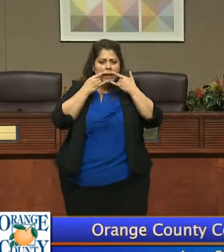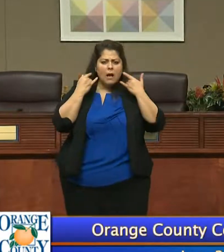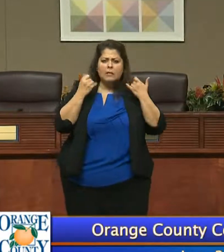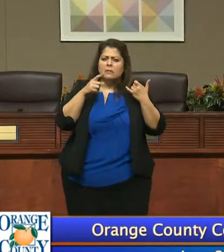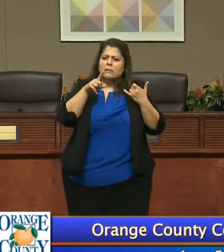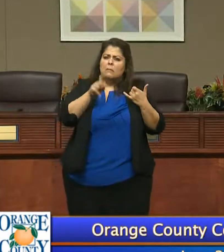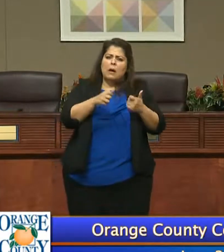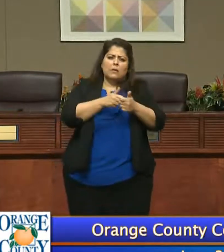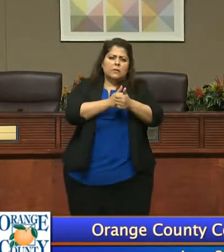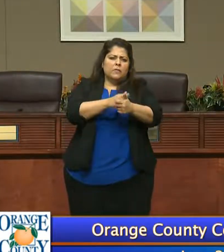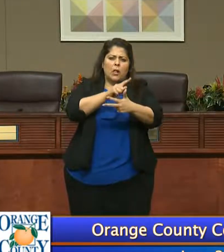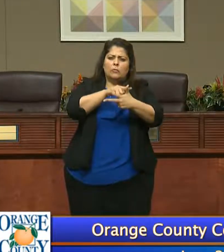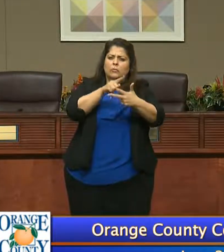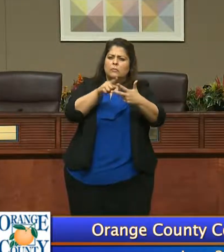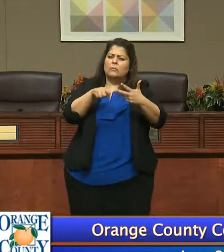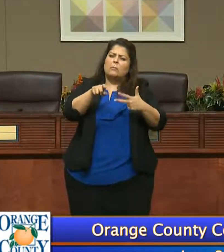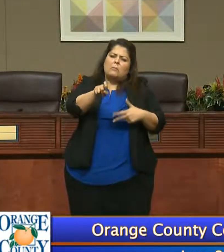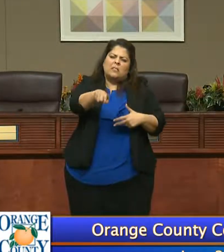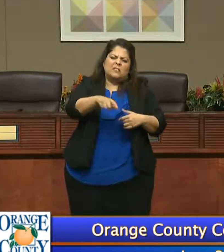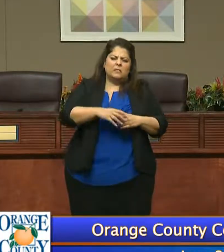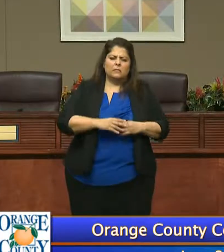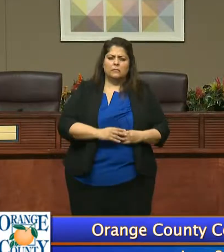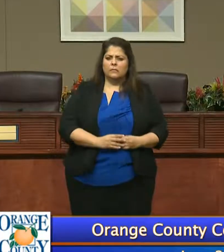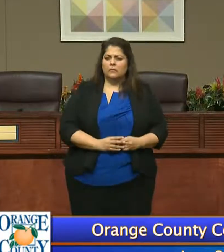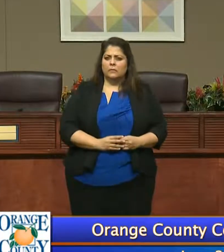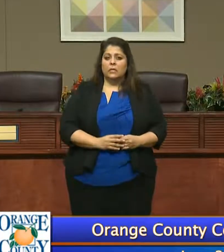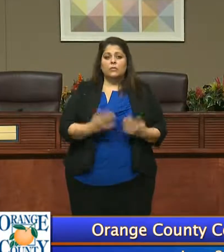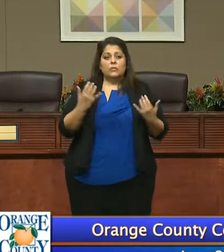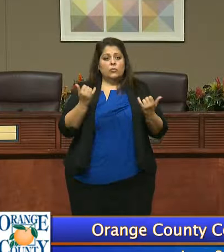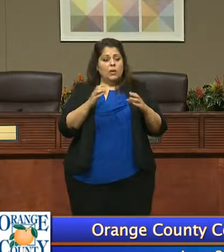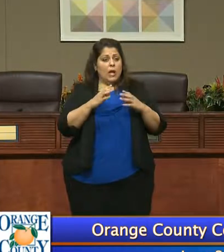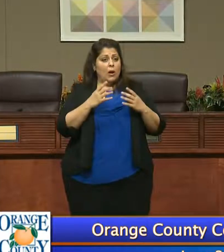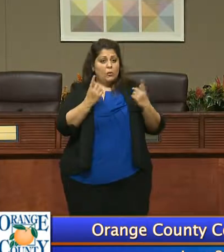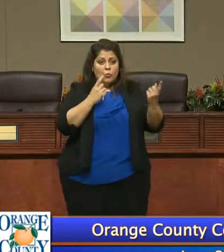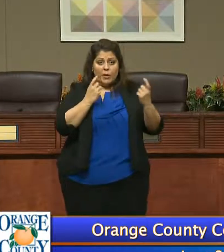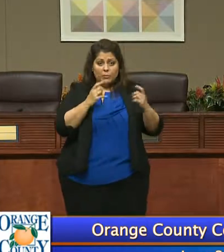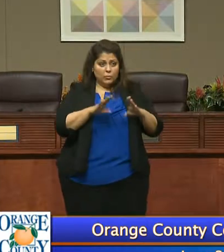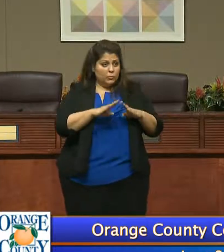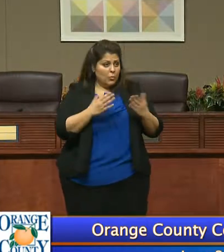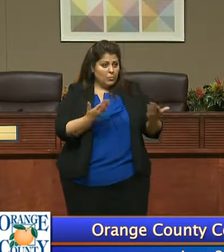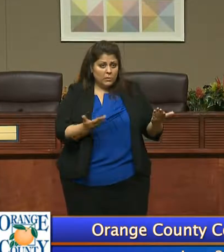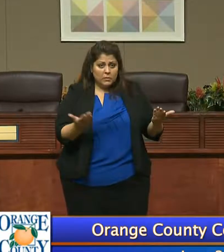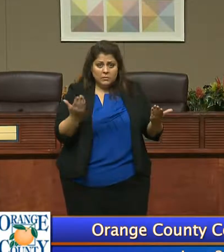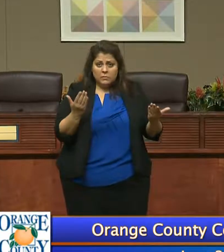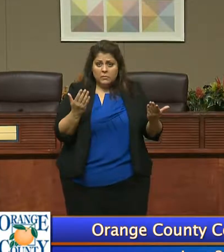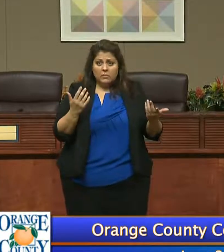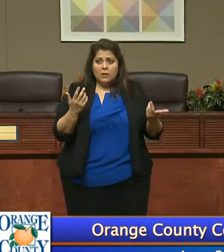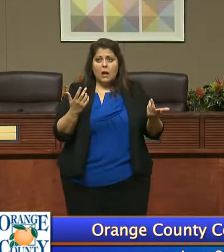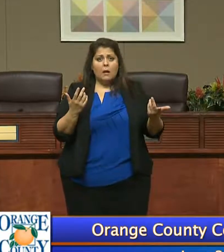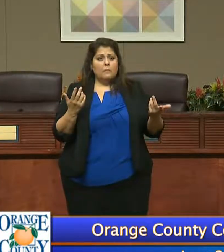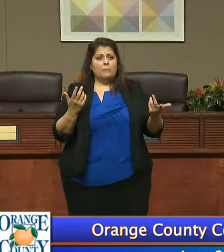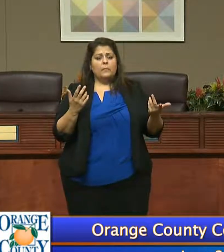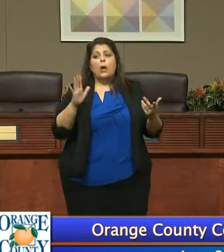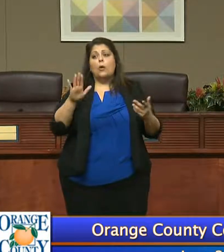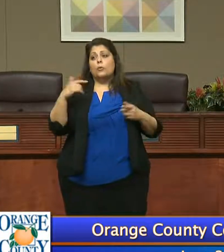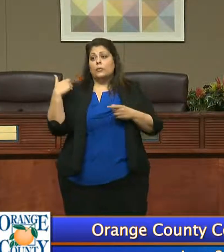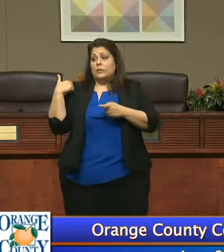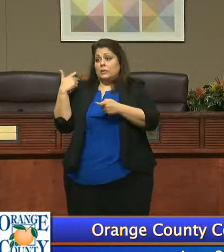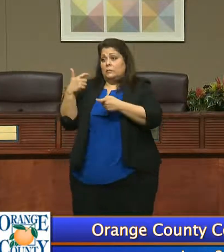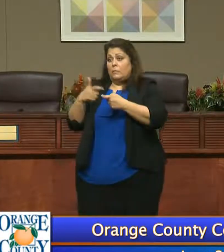asking people to do. So with that, we're going to open it up for any questions. I would remind the